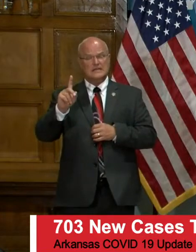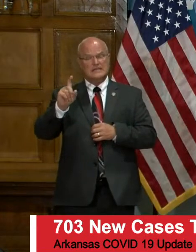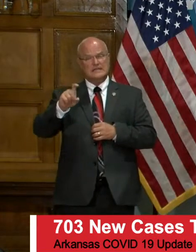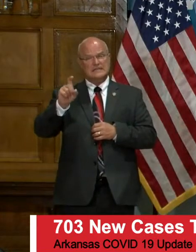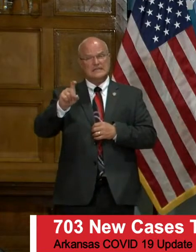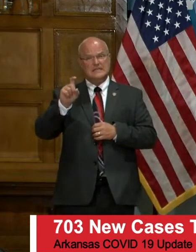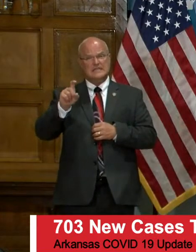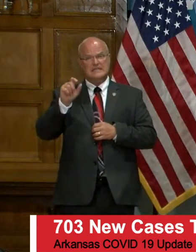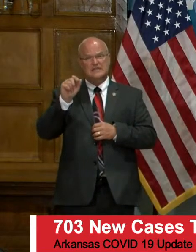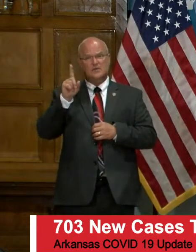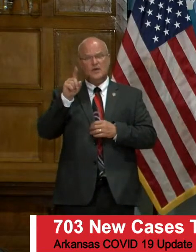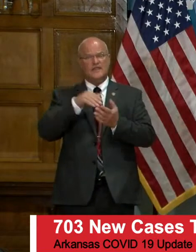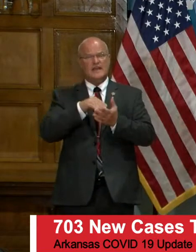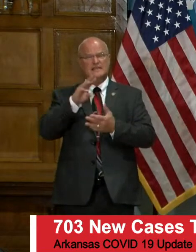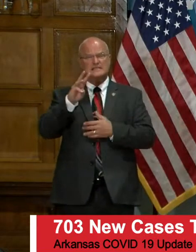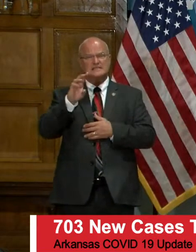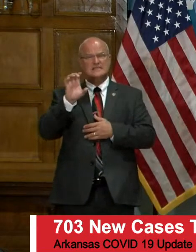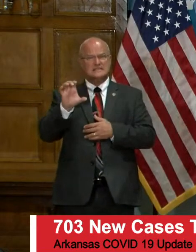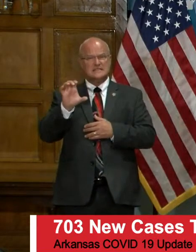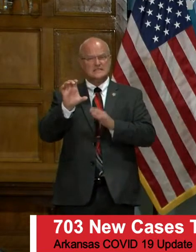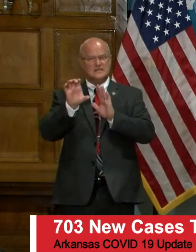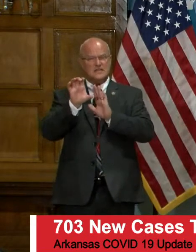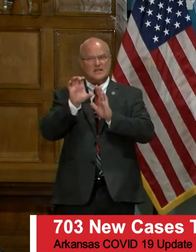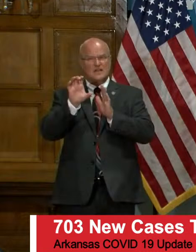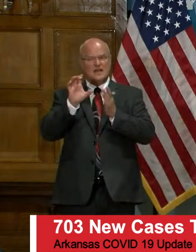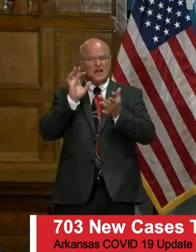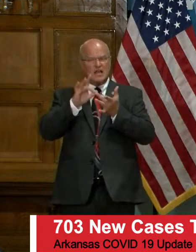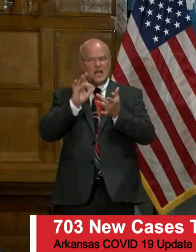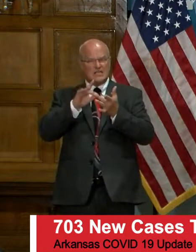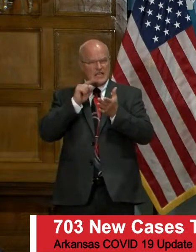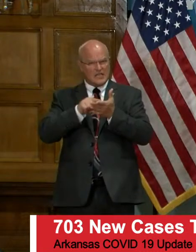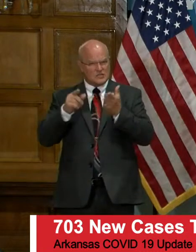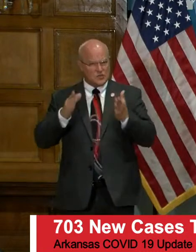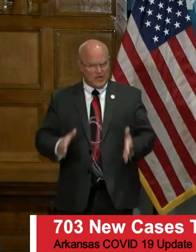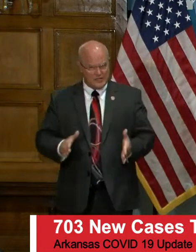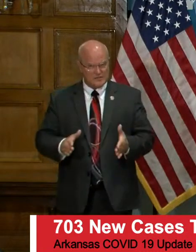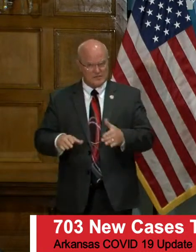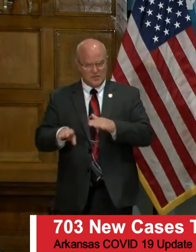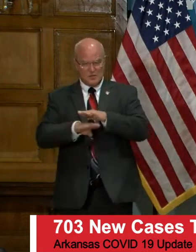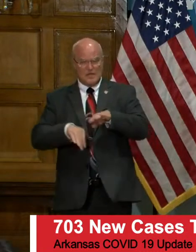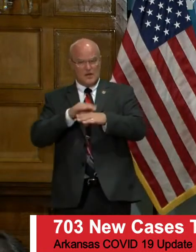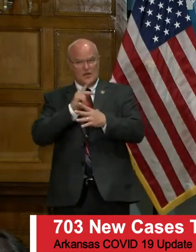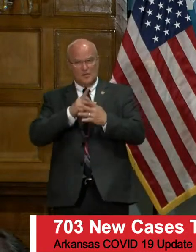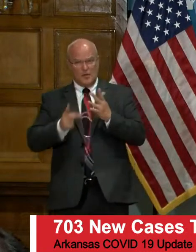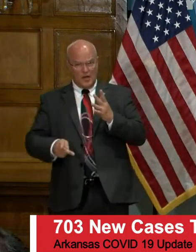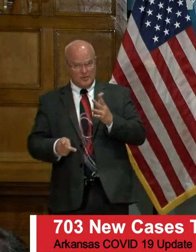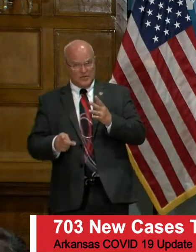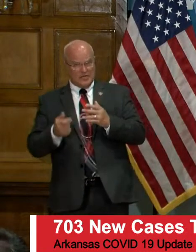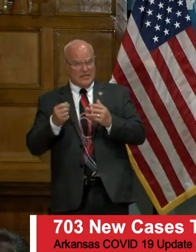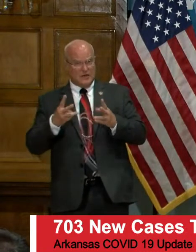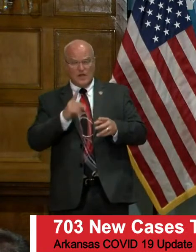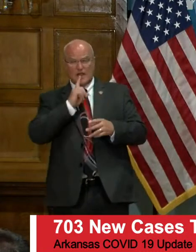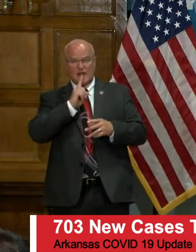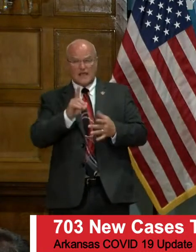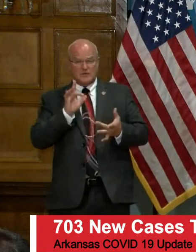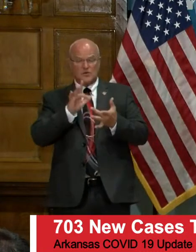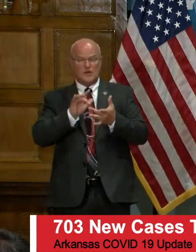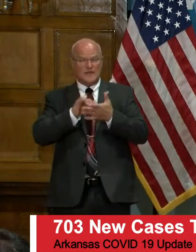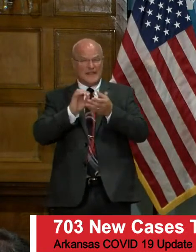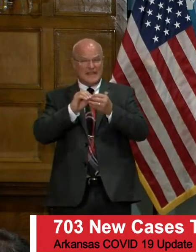needs 1,600 contact tracers based on our population. Is there any way to actually